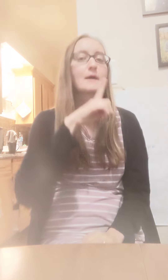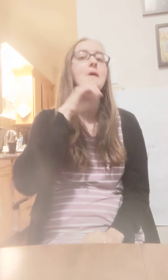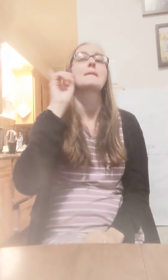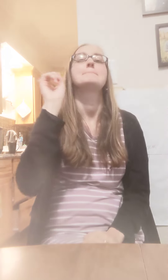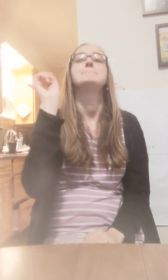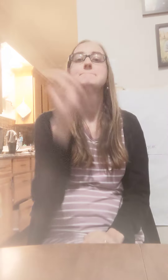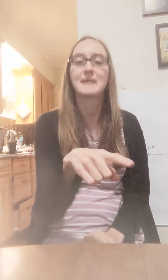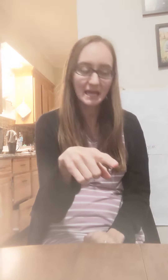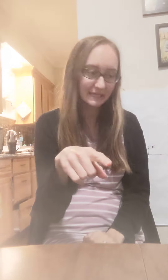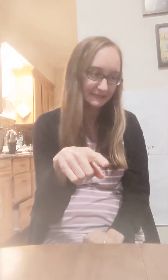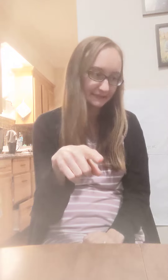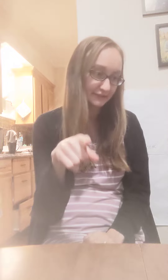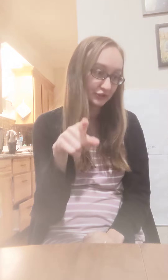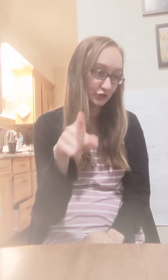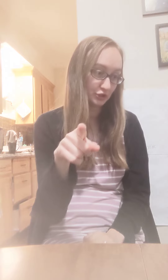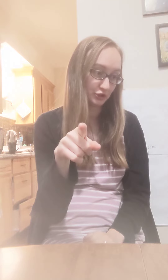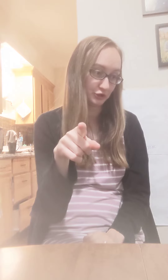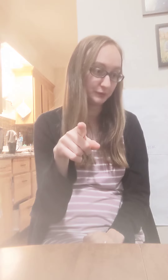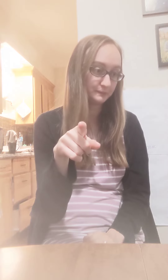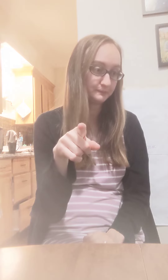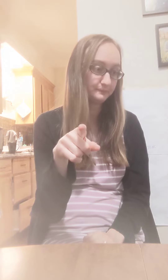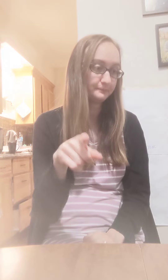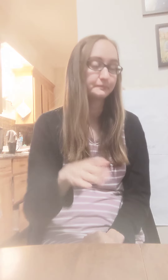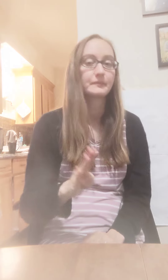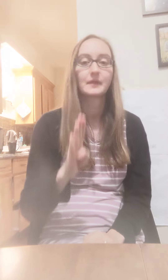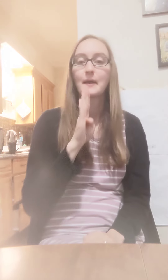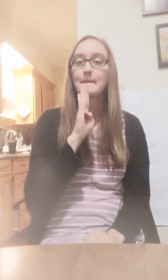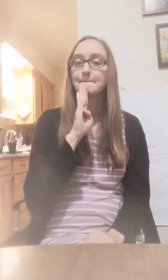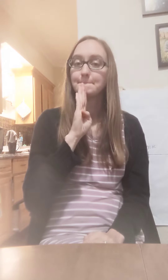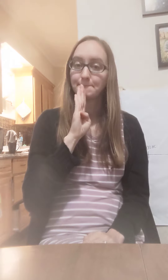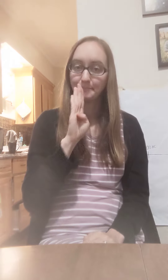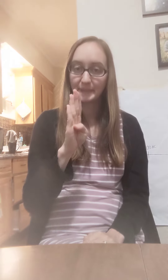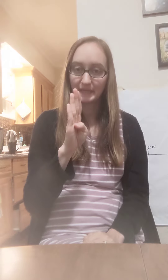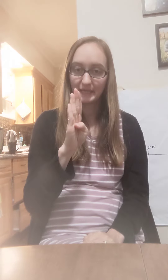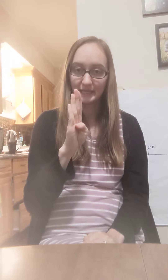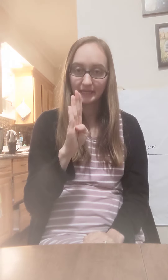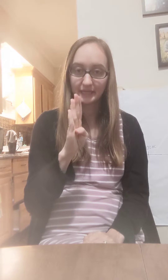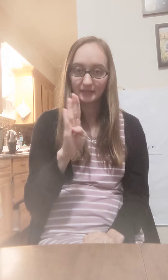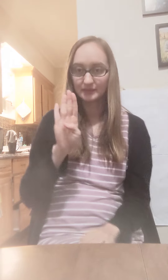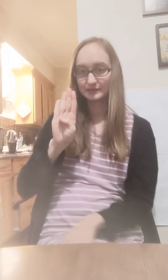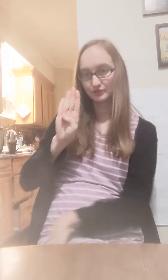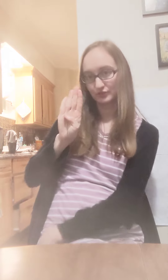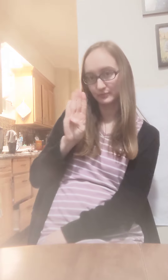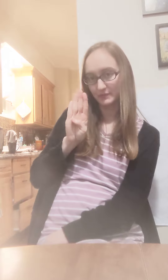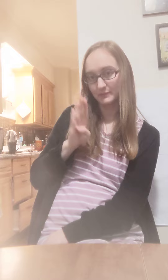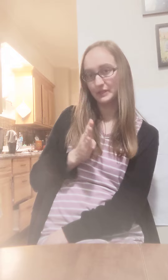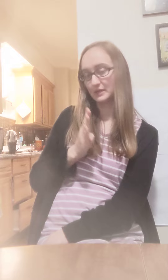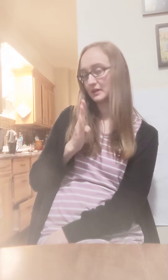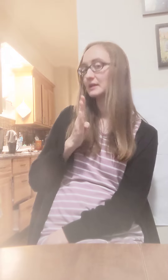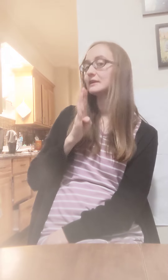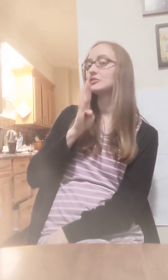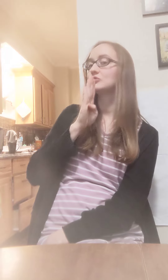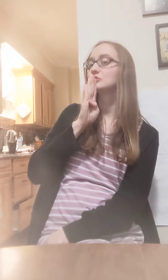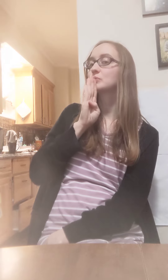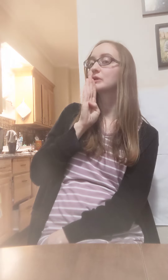command you, be, so you make a B, and you just put,